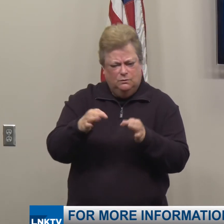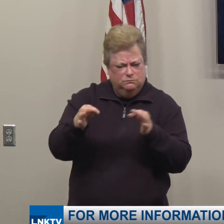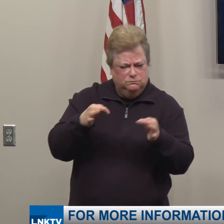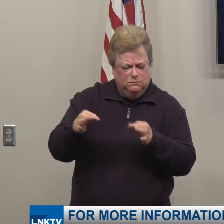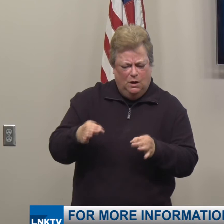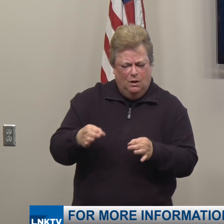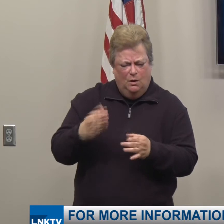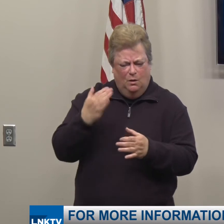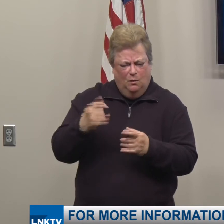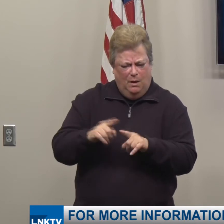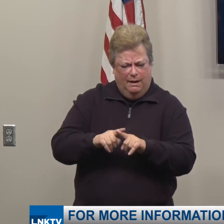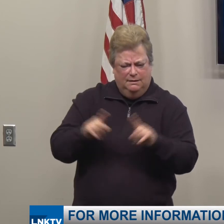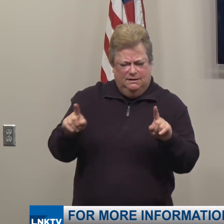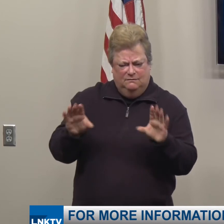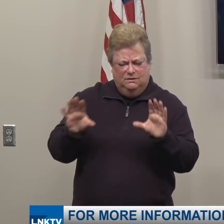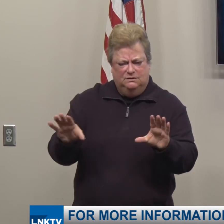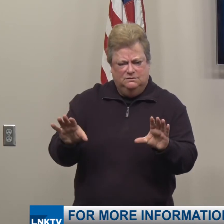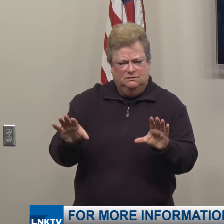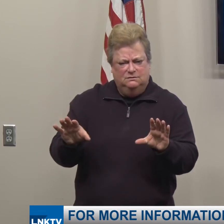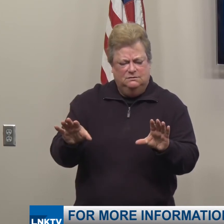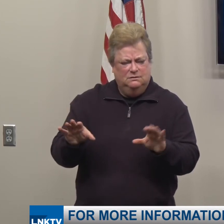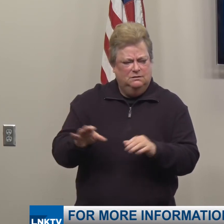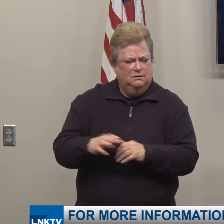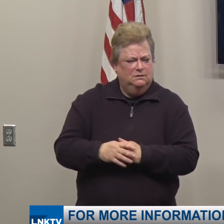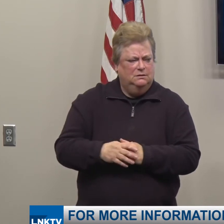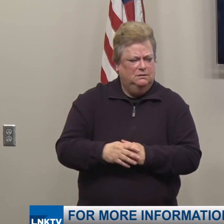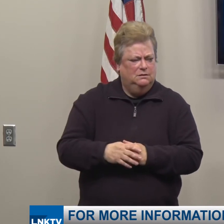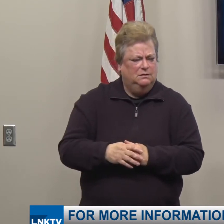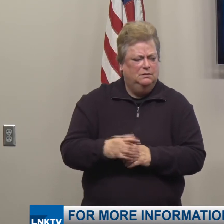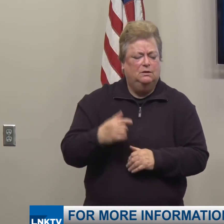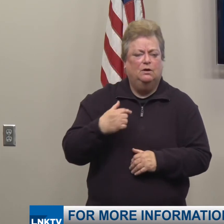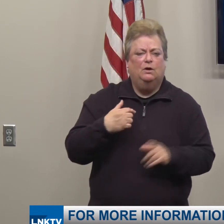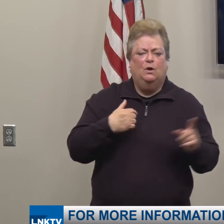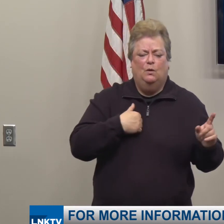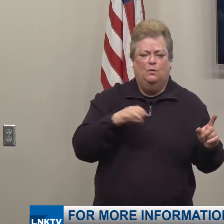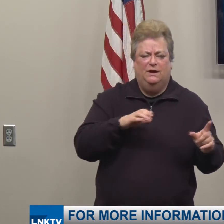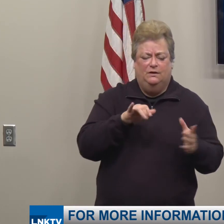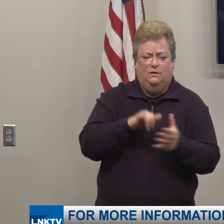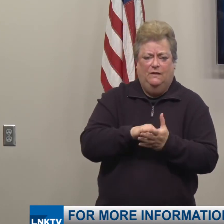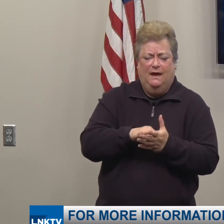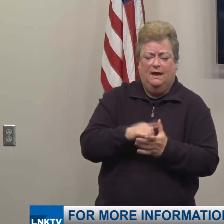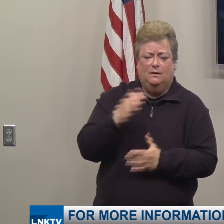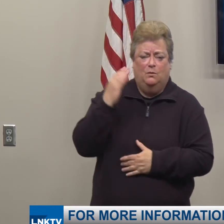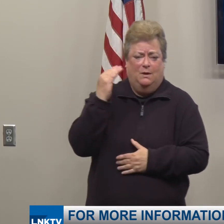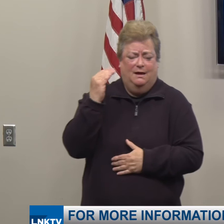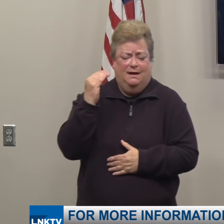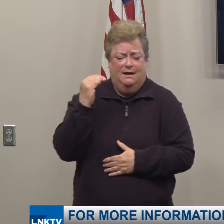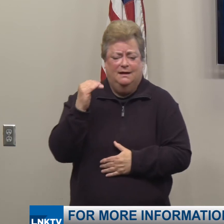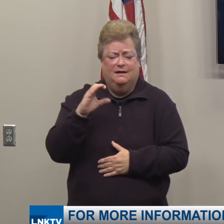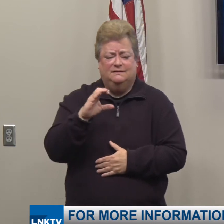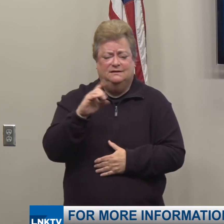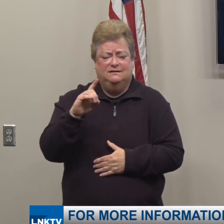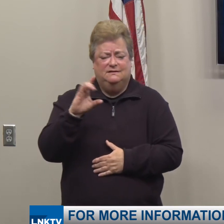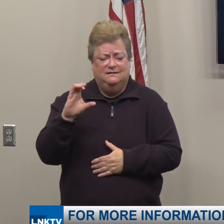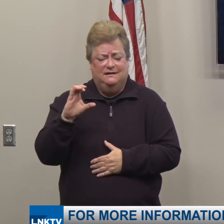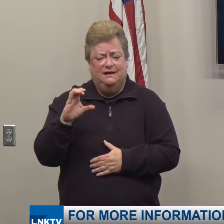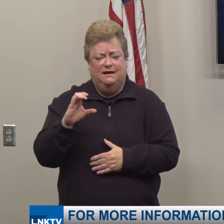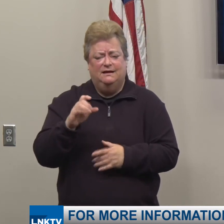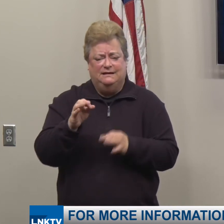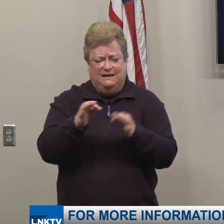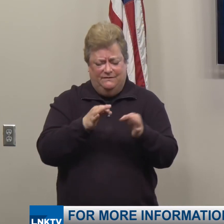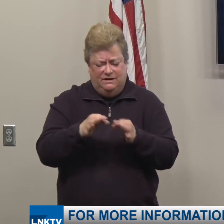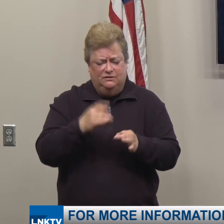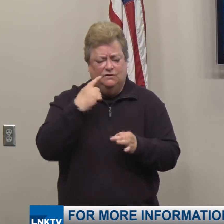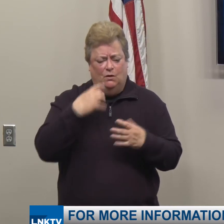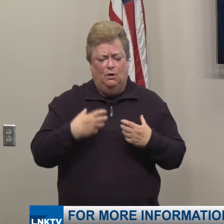distinction and why 4 full weeks. We do that because the CDC definition